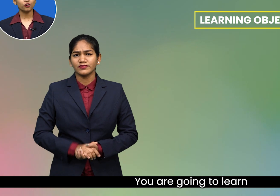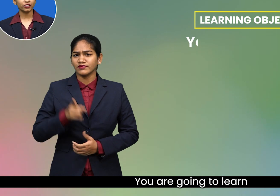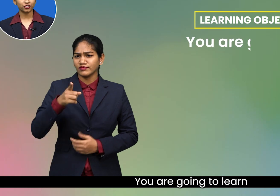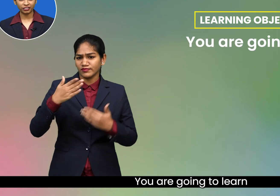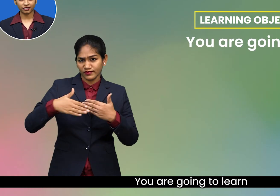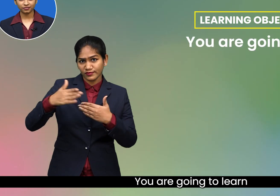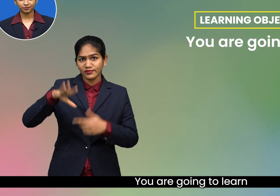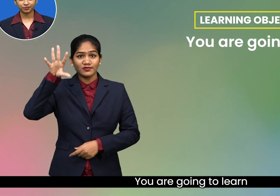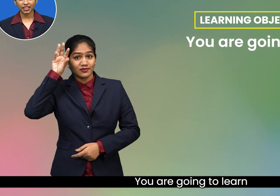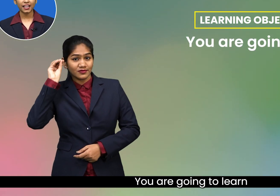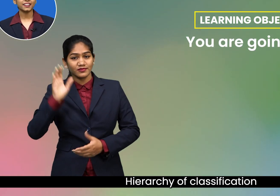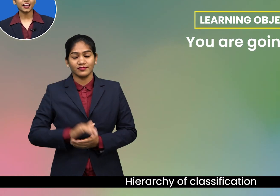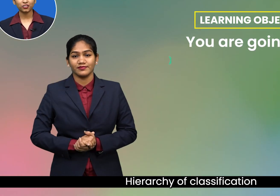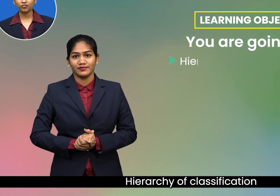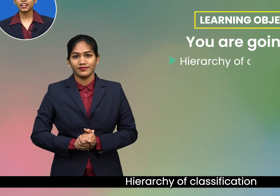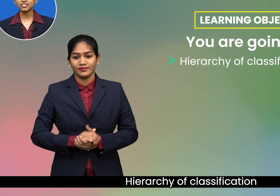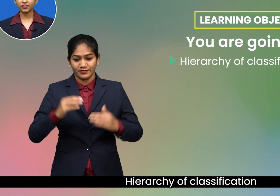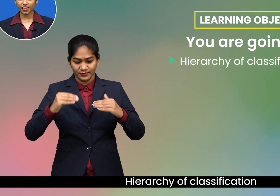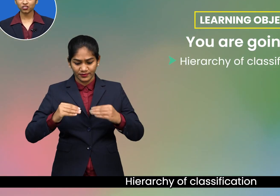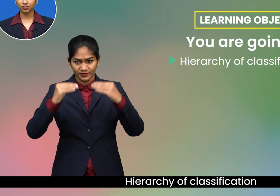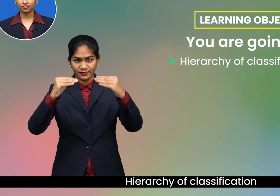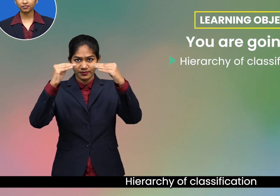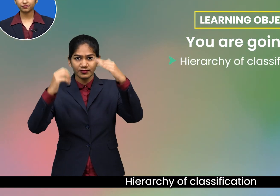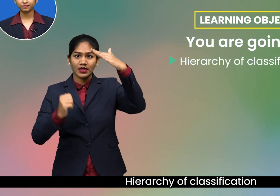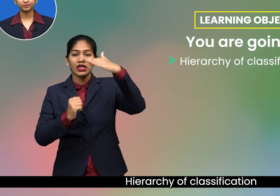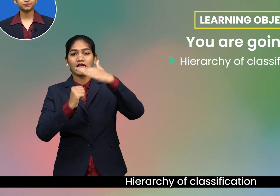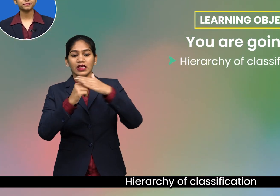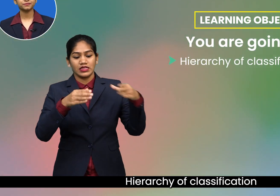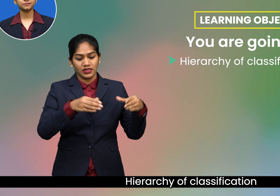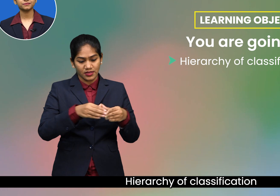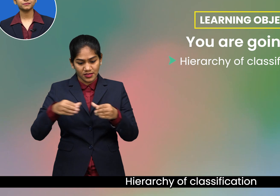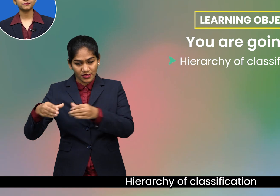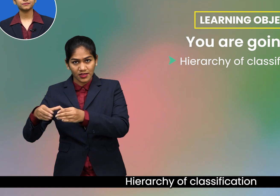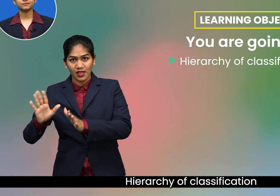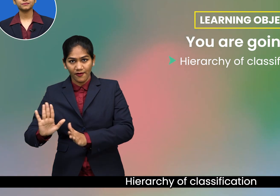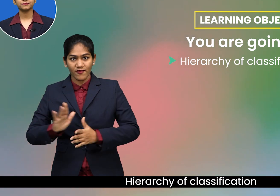You are going to learn hierarchy of classification,